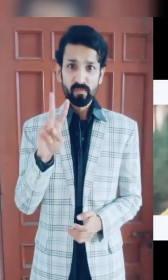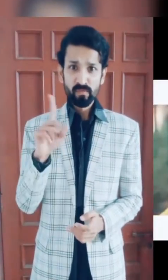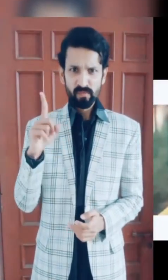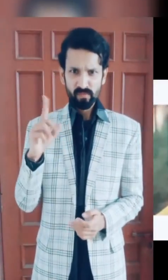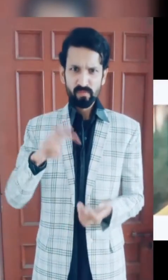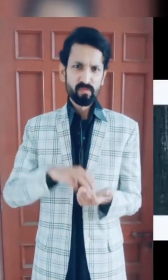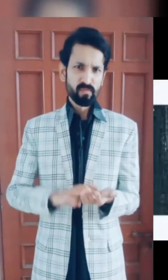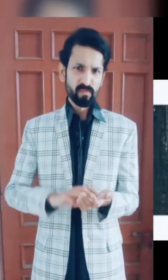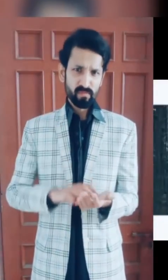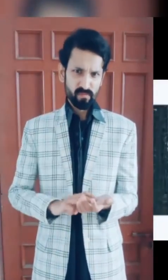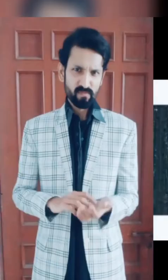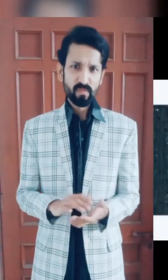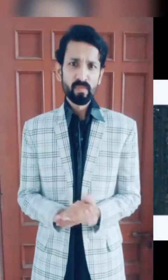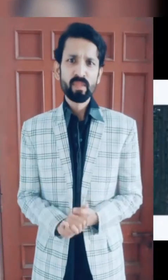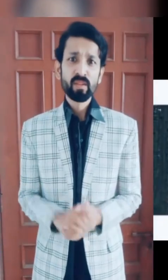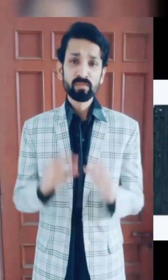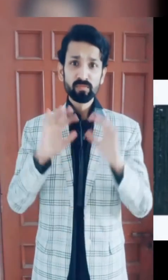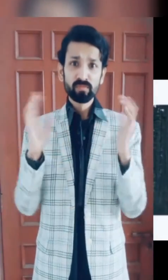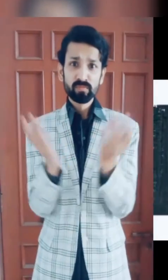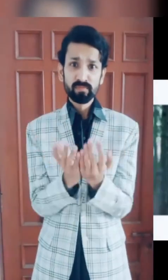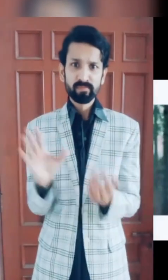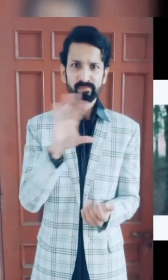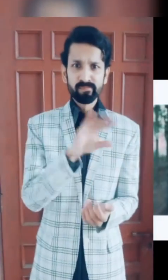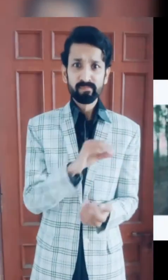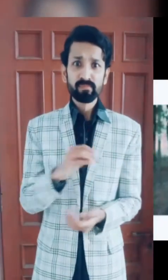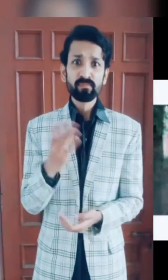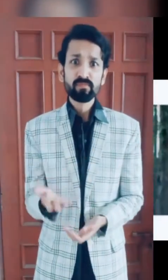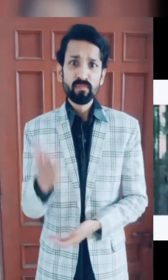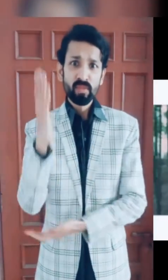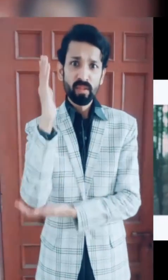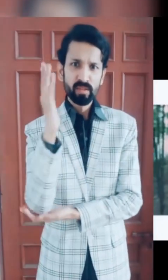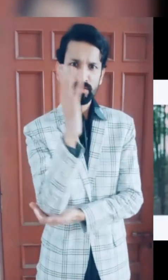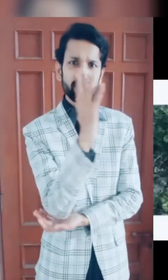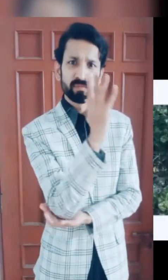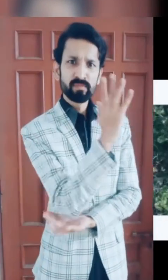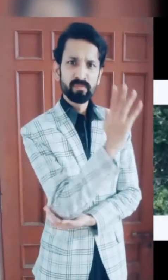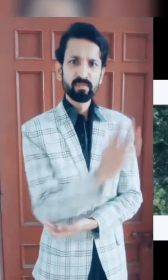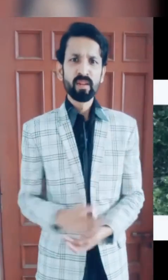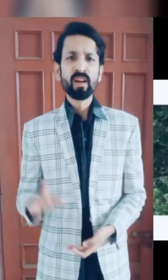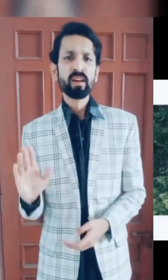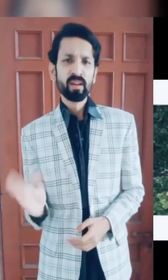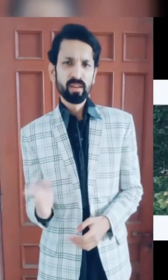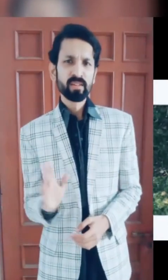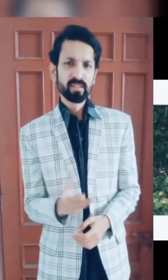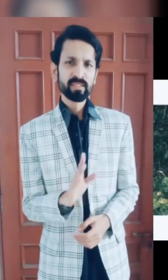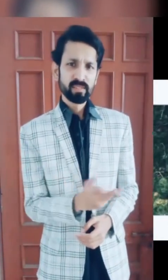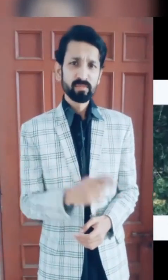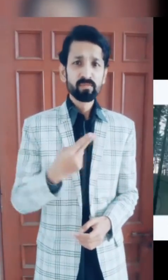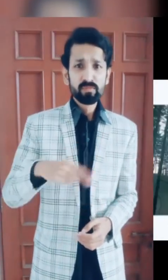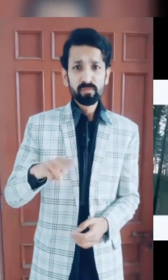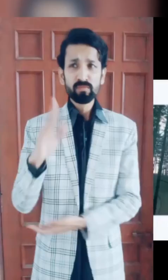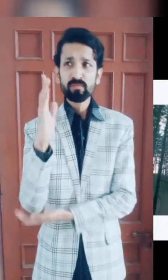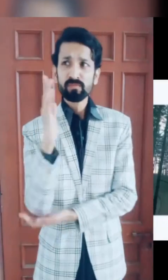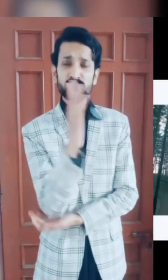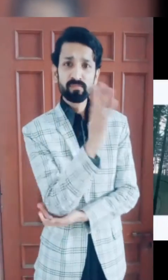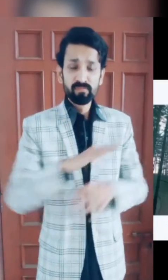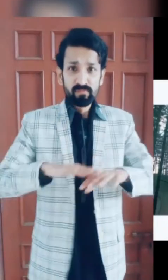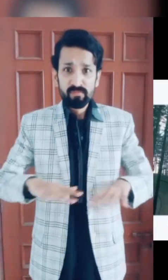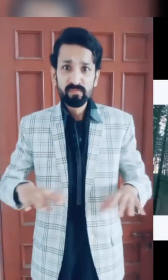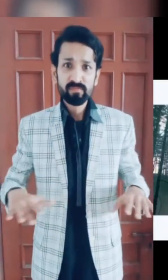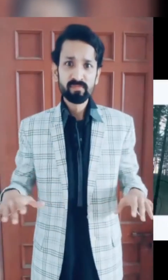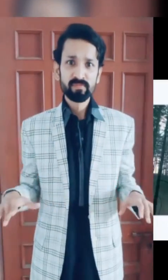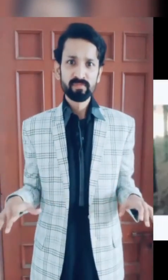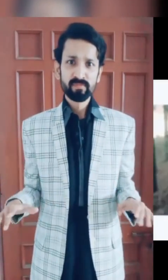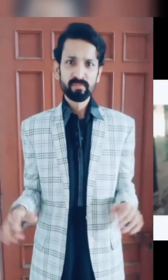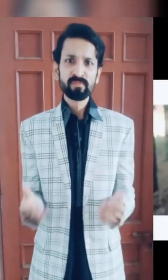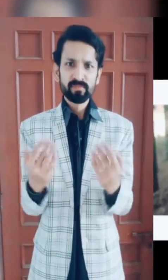Le 21 mars, c'est aussi la journée internationale des forêts. Nous célébrons tous les arbres et tous